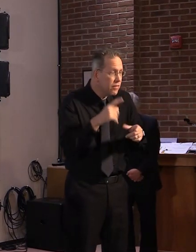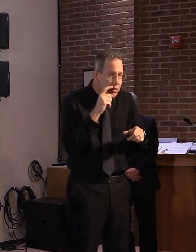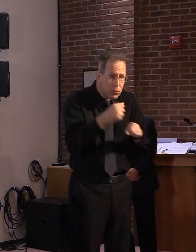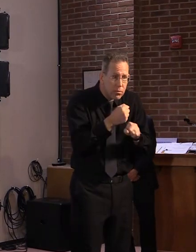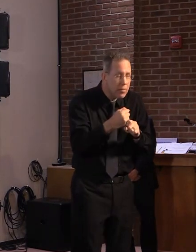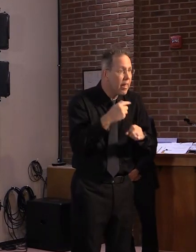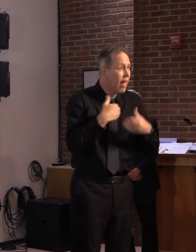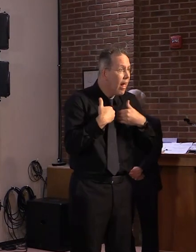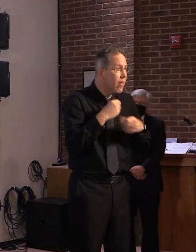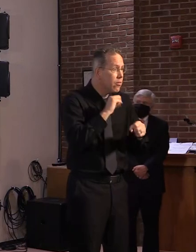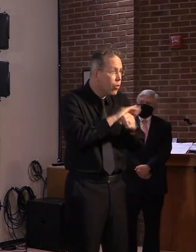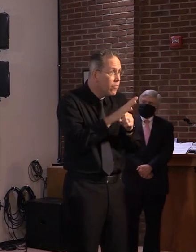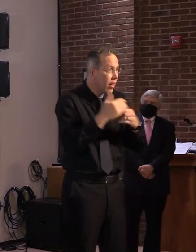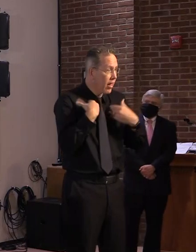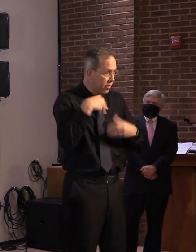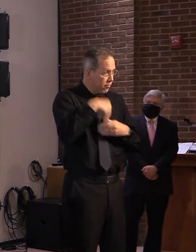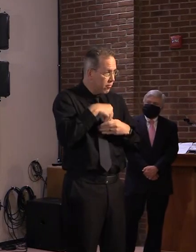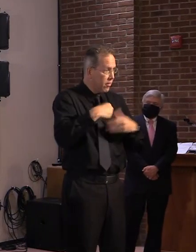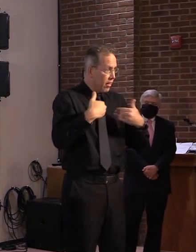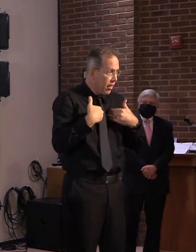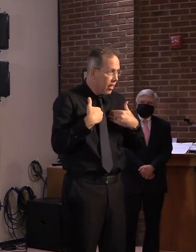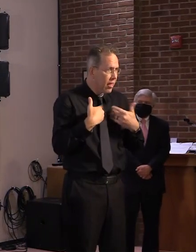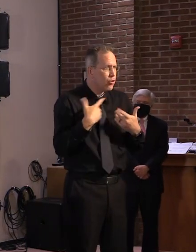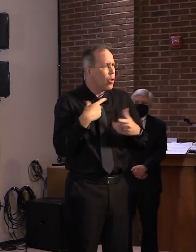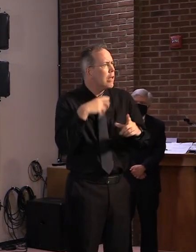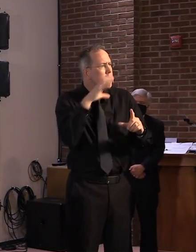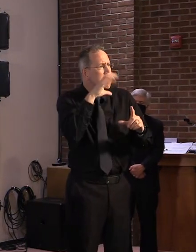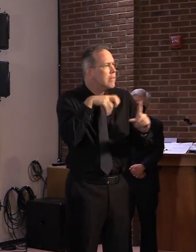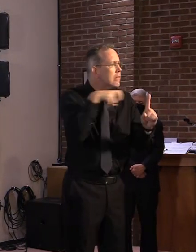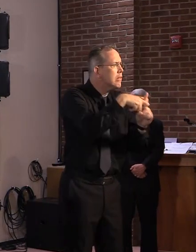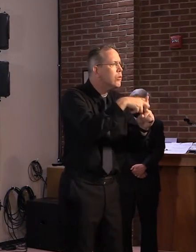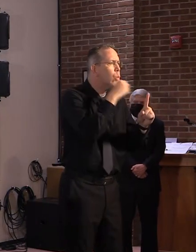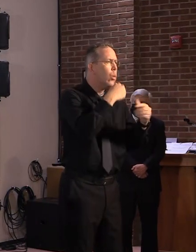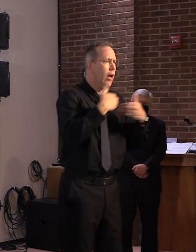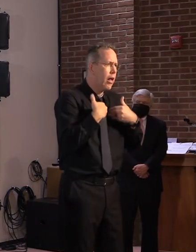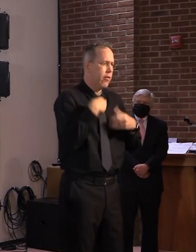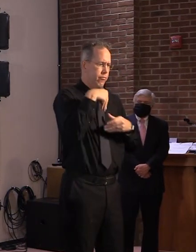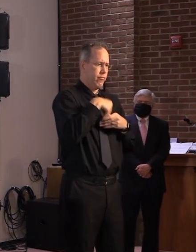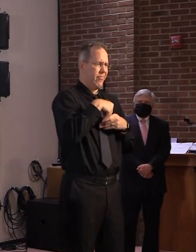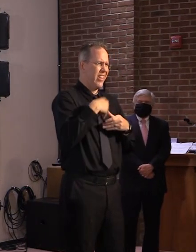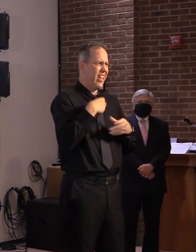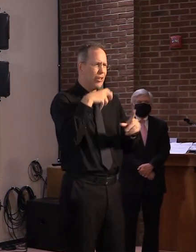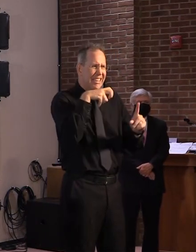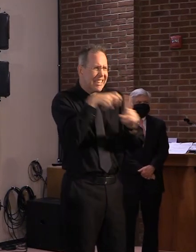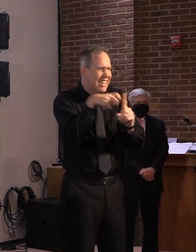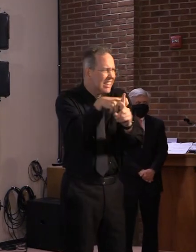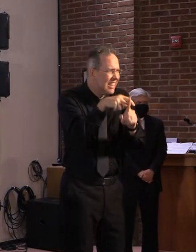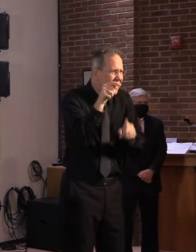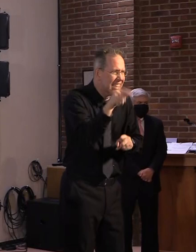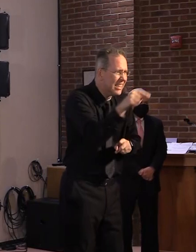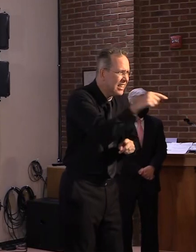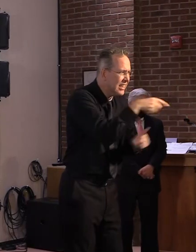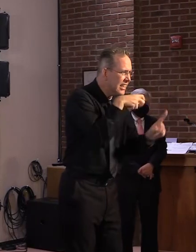who might have experienced COVID-19 and might have an asymptomatic infection,